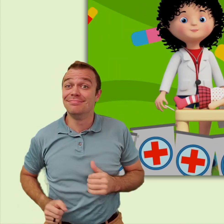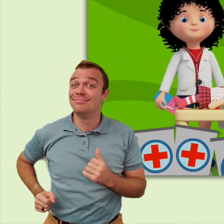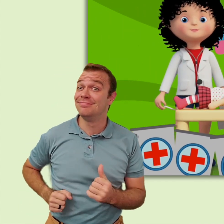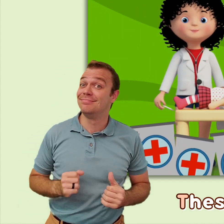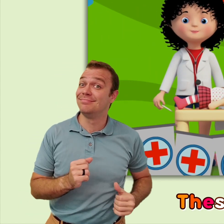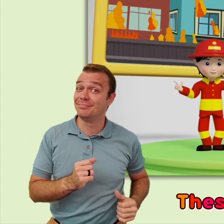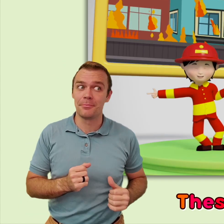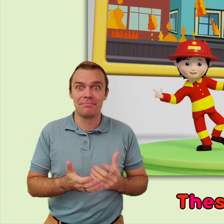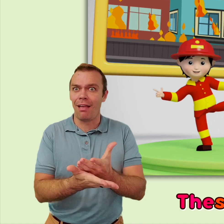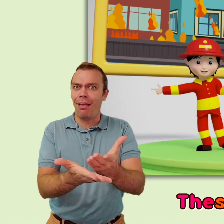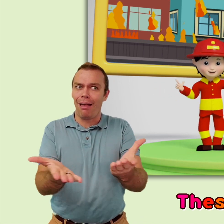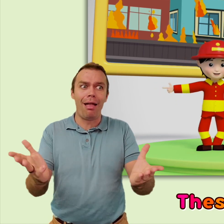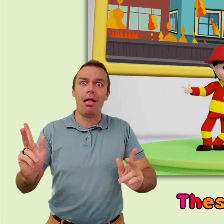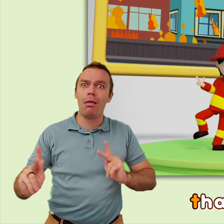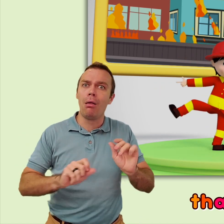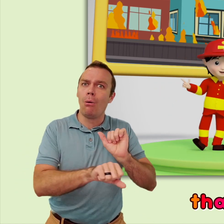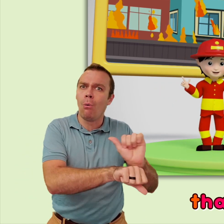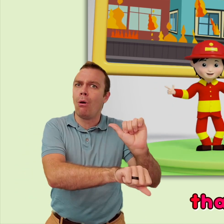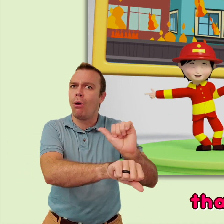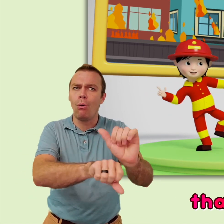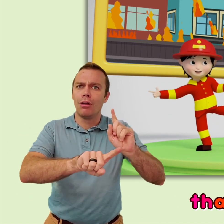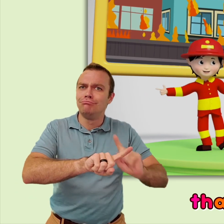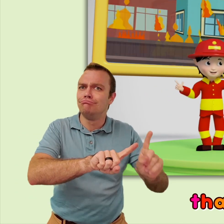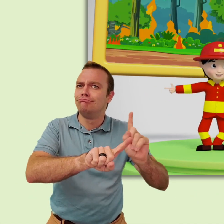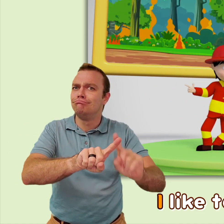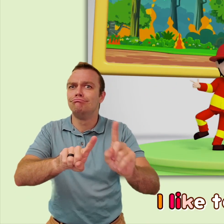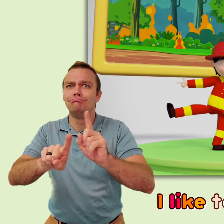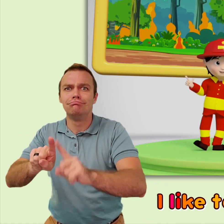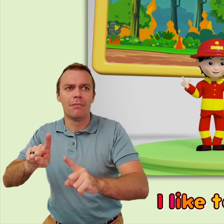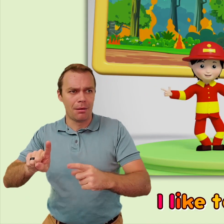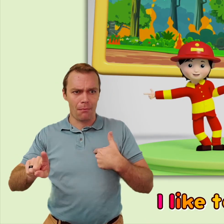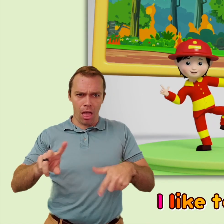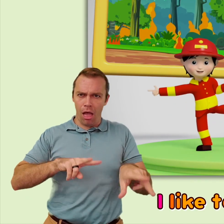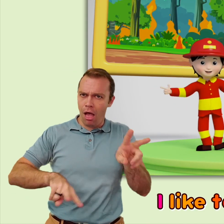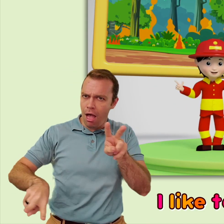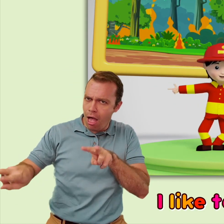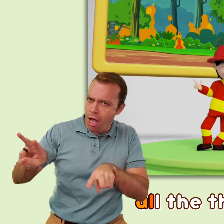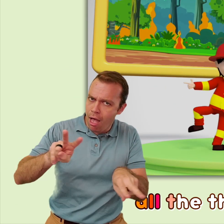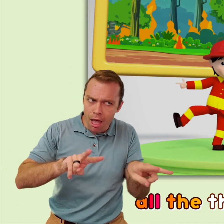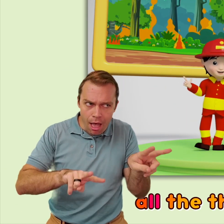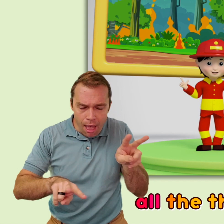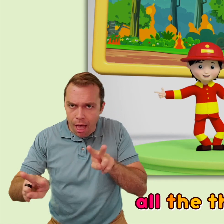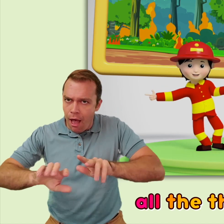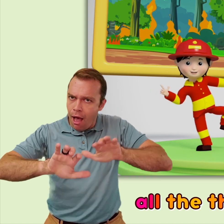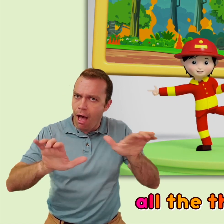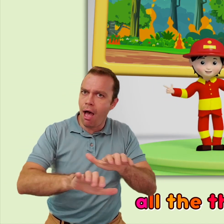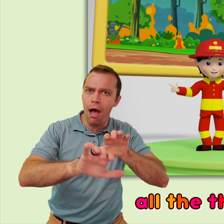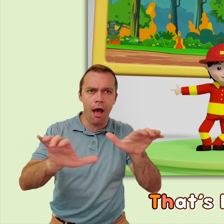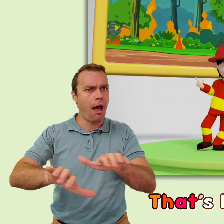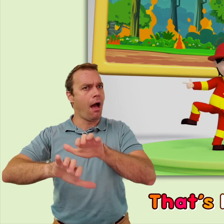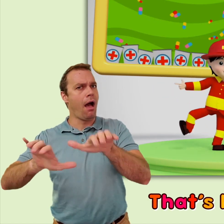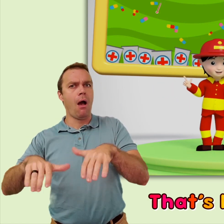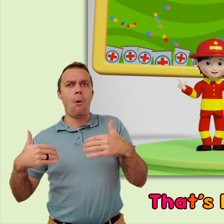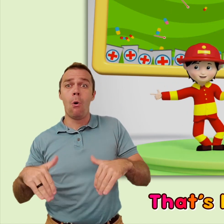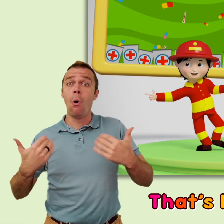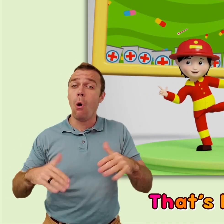do. These are the things that the people do. I like to watch people do all the things that people